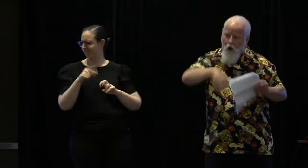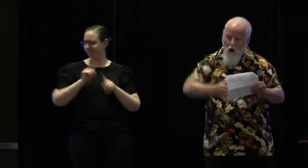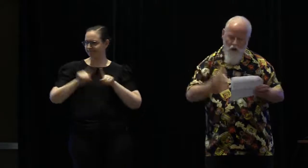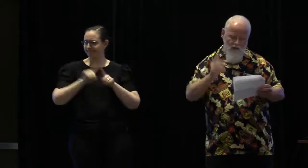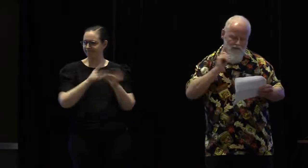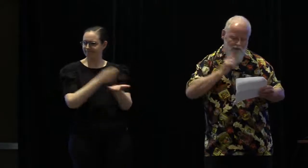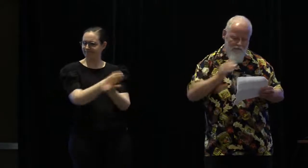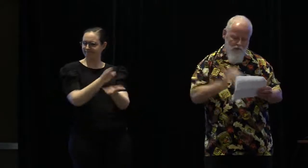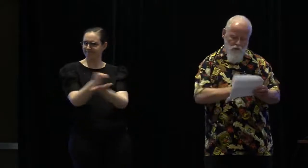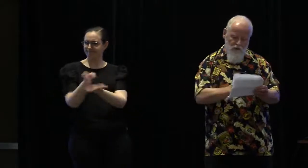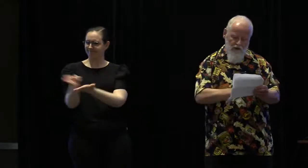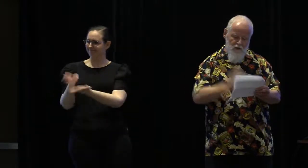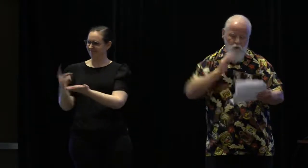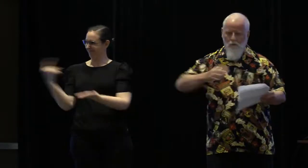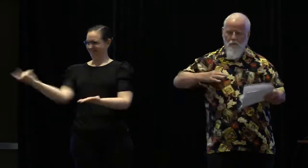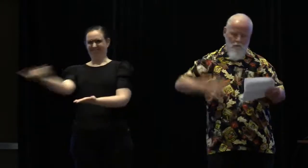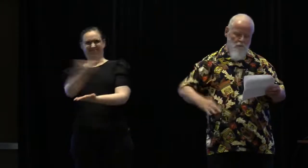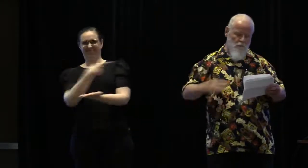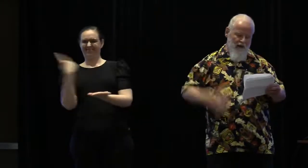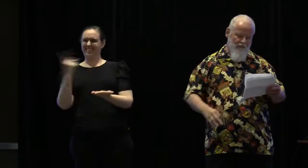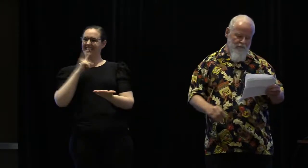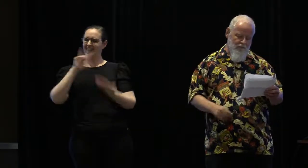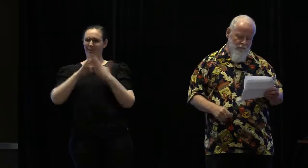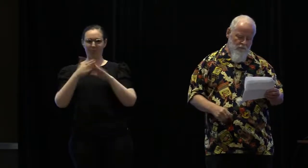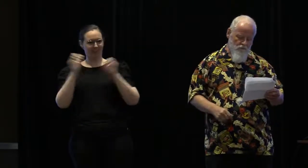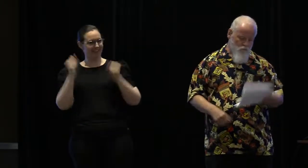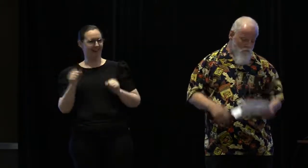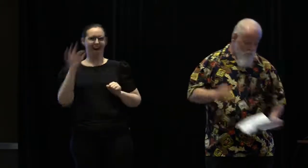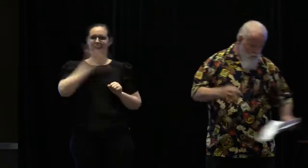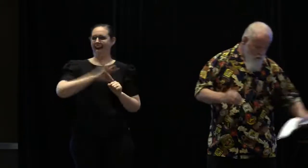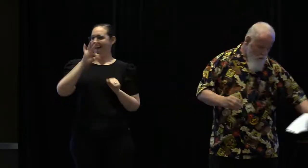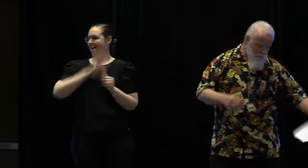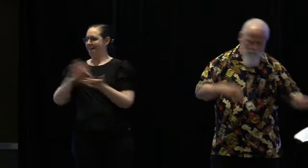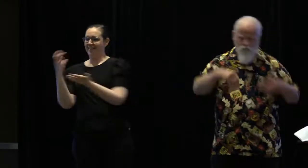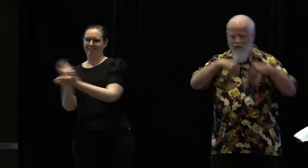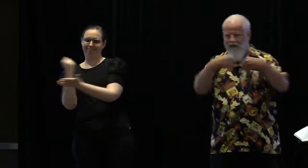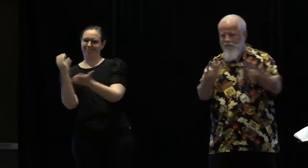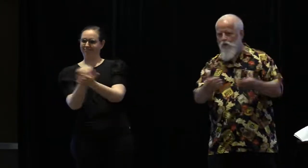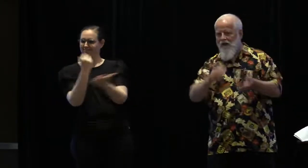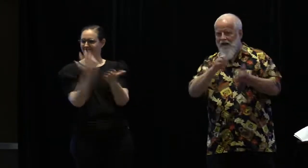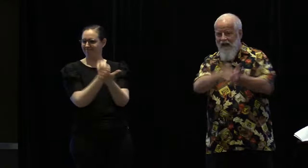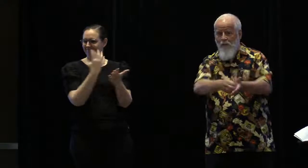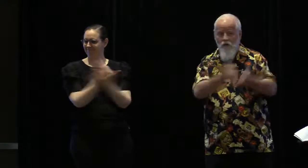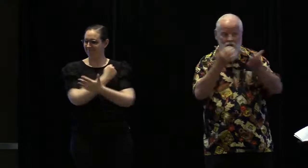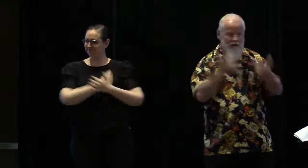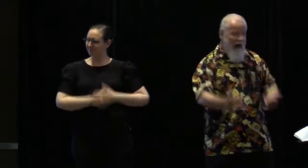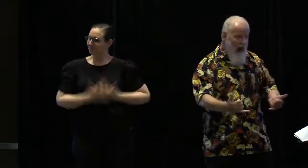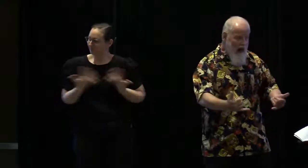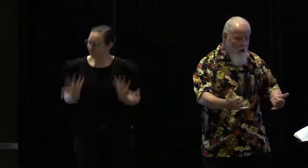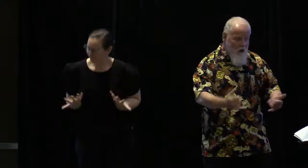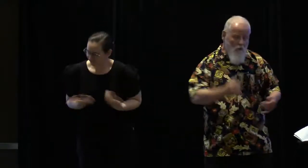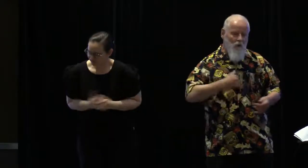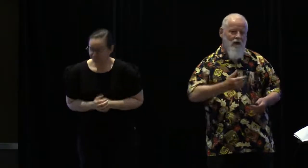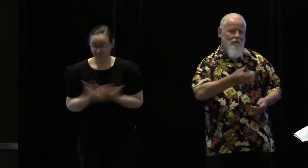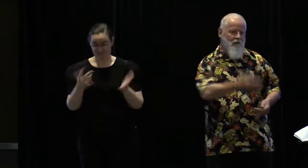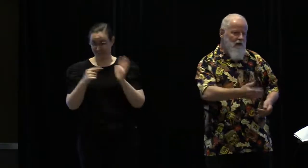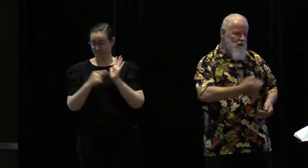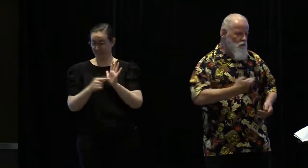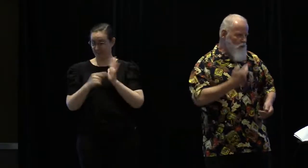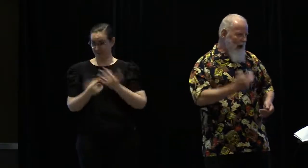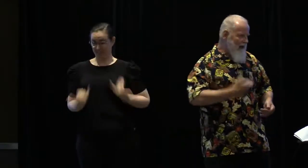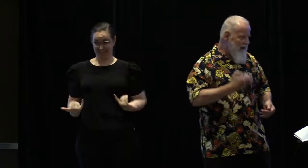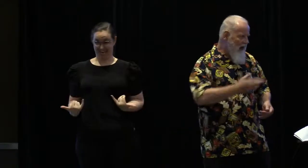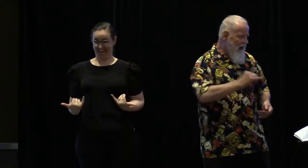in order to create better spaces for our community so that the deaf children and adults in our community will